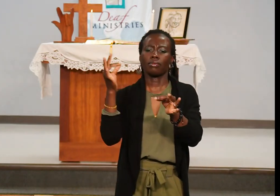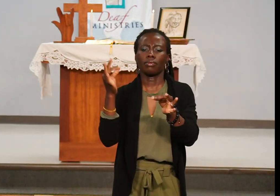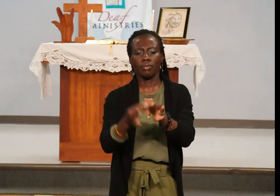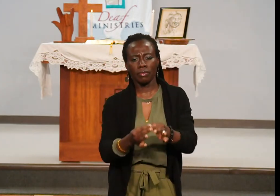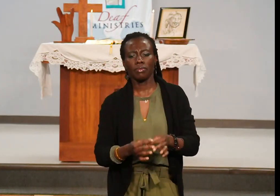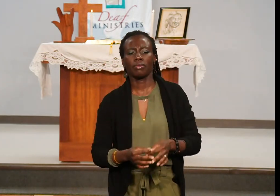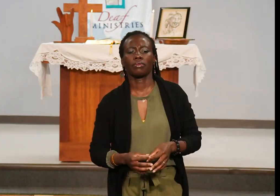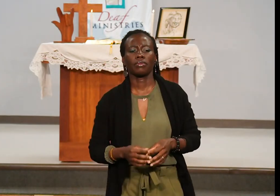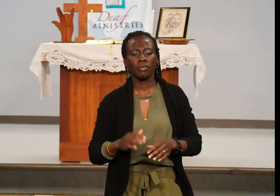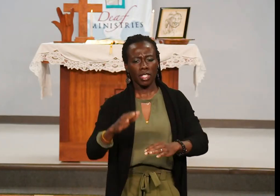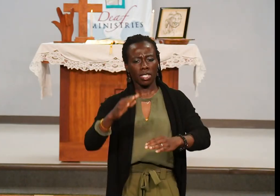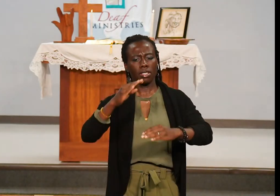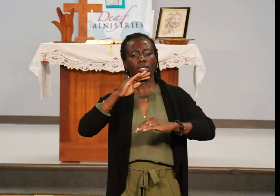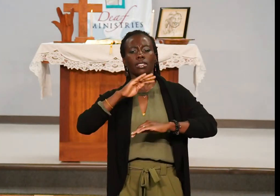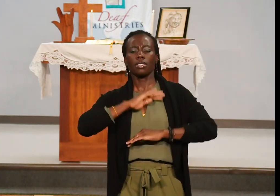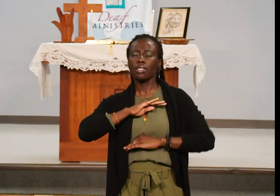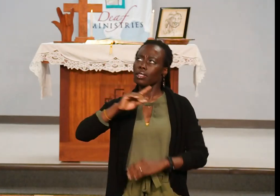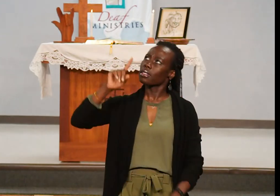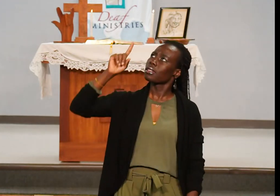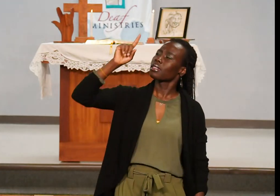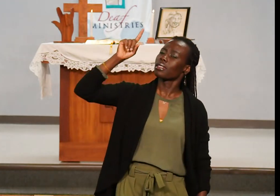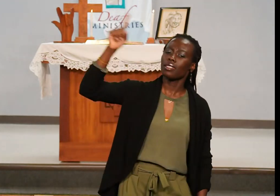with a faith to suit you well.